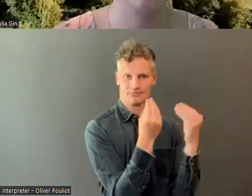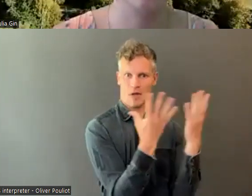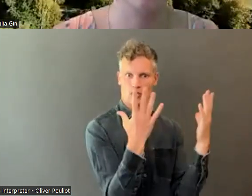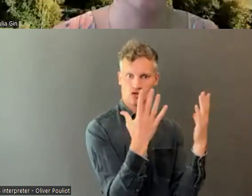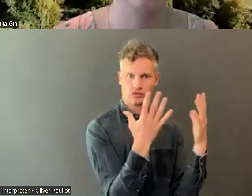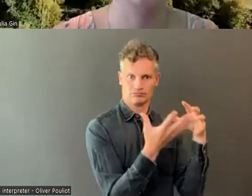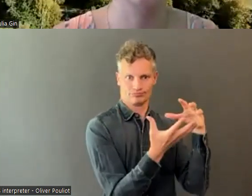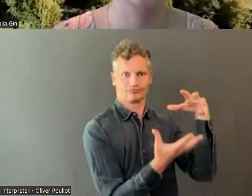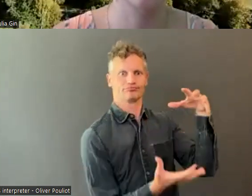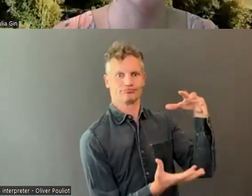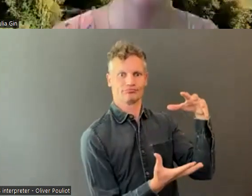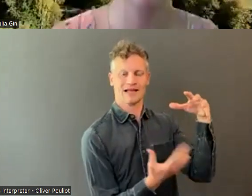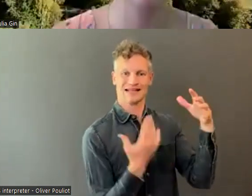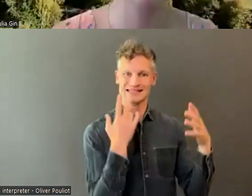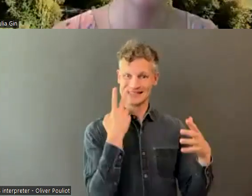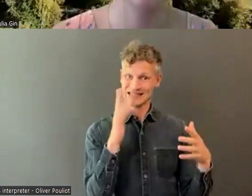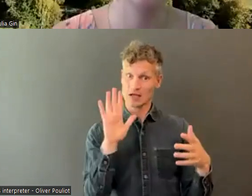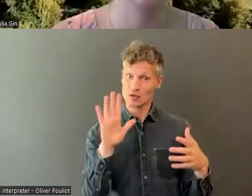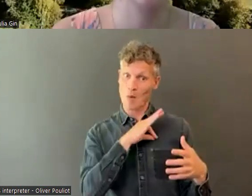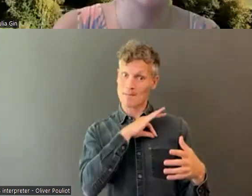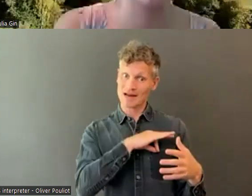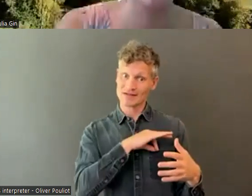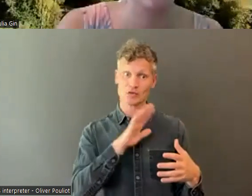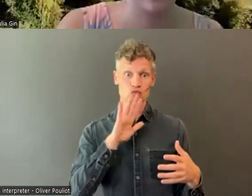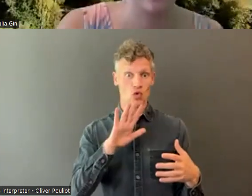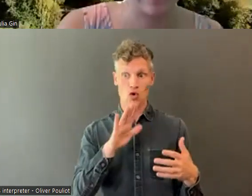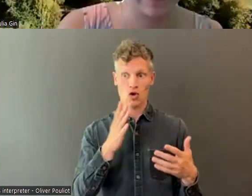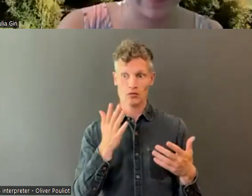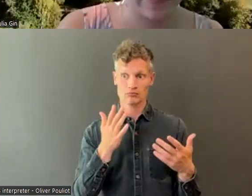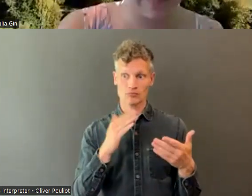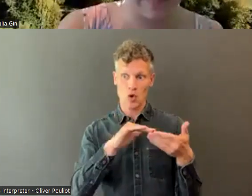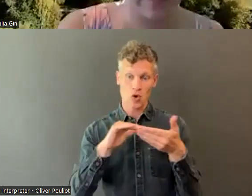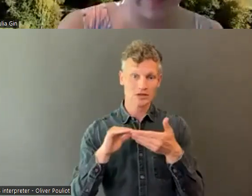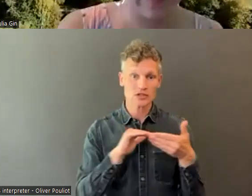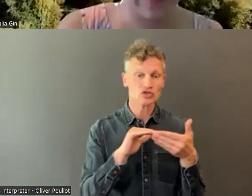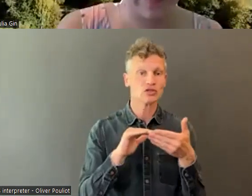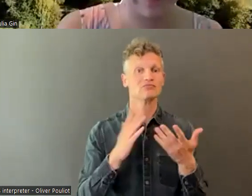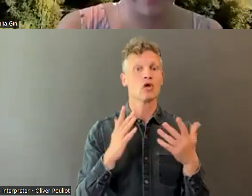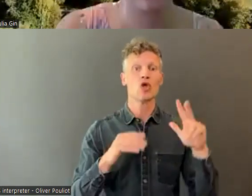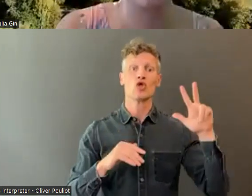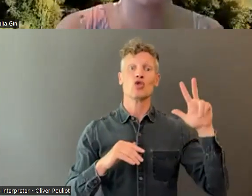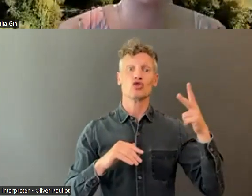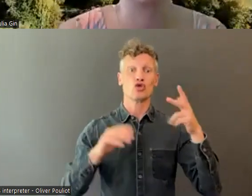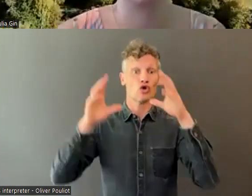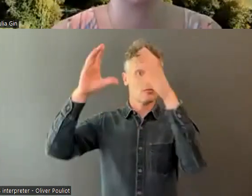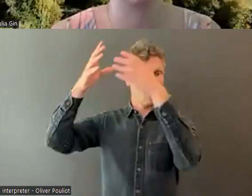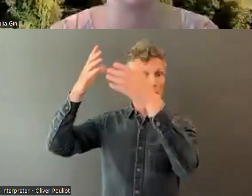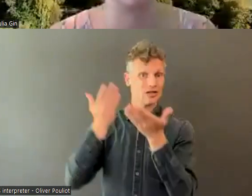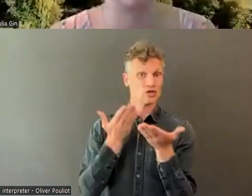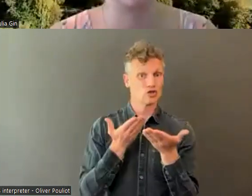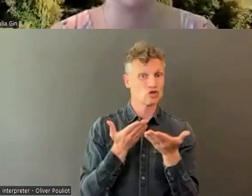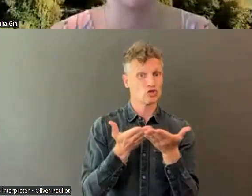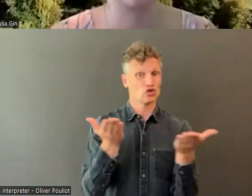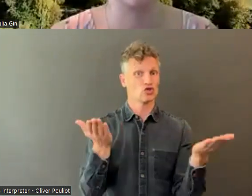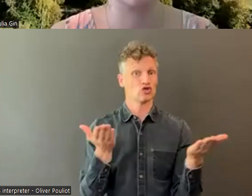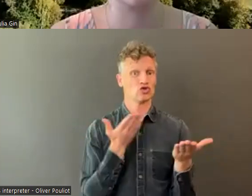can bring to your own organization and to the third-party suppliers and people who interact with us